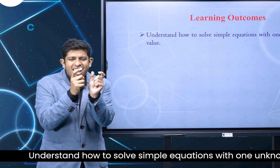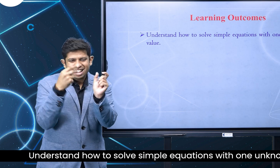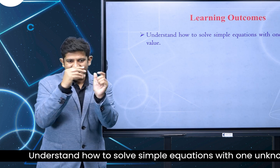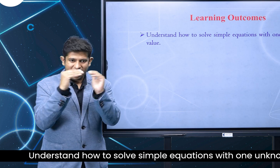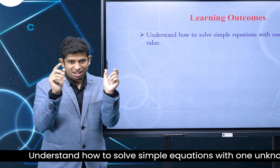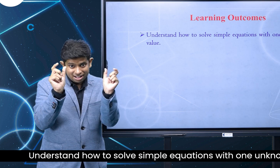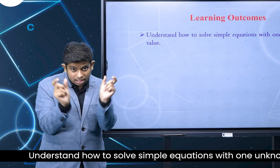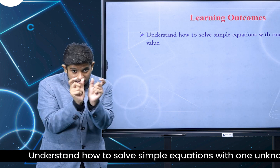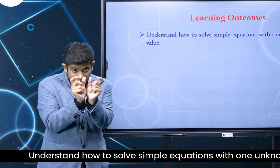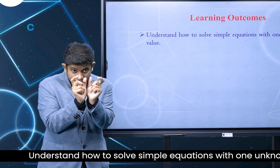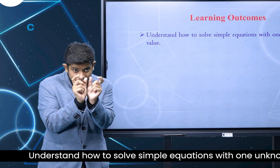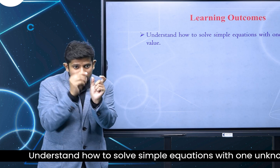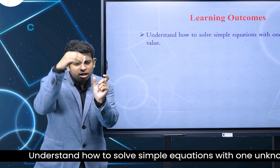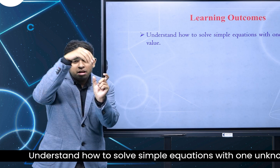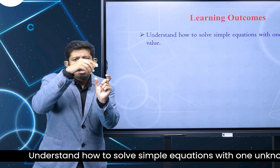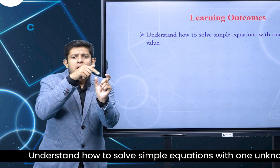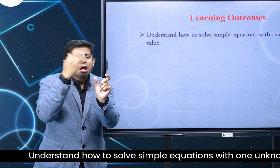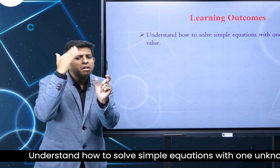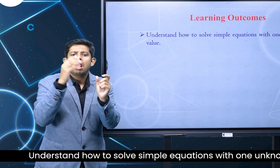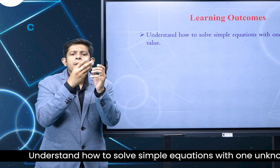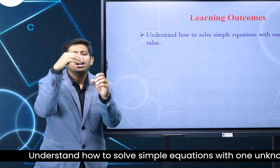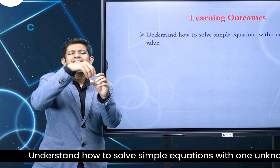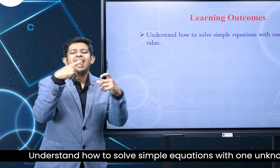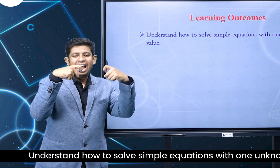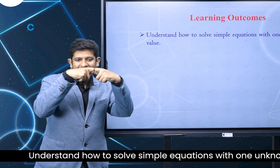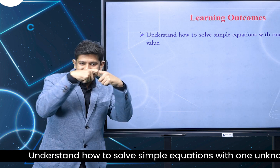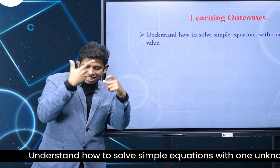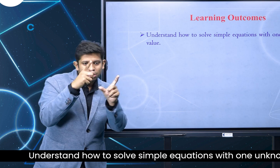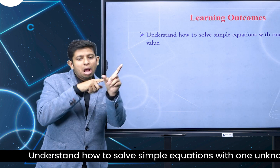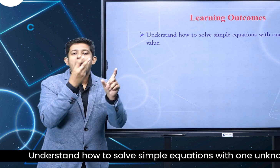understand how to solve simple equations with one unknown value.